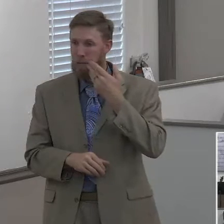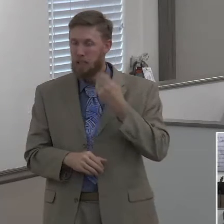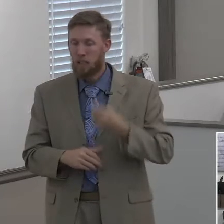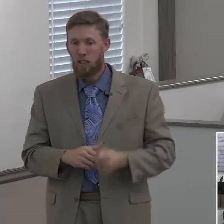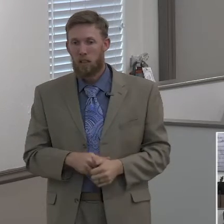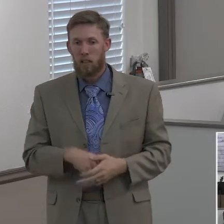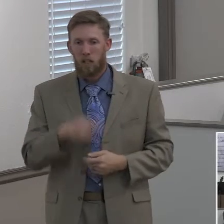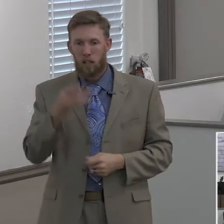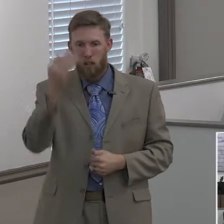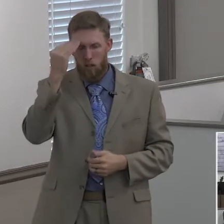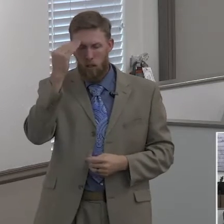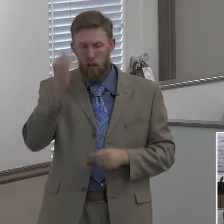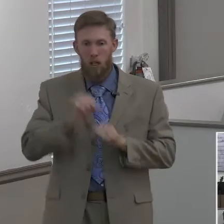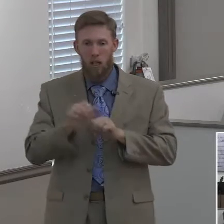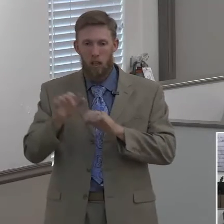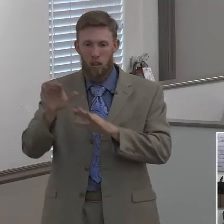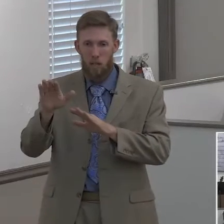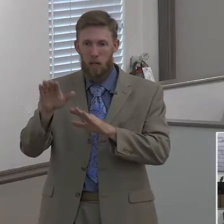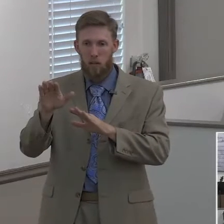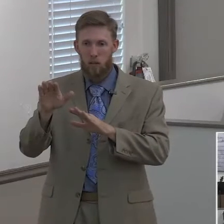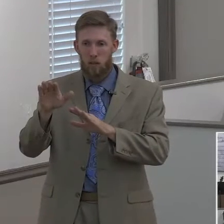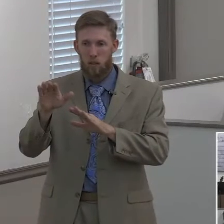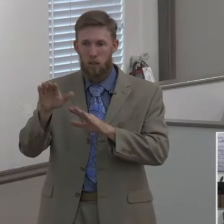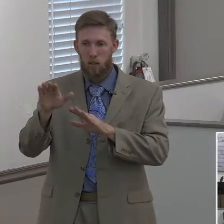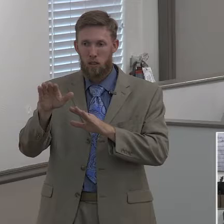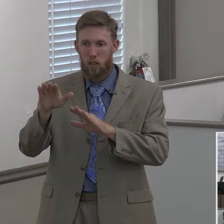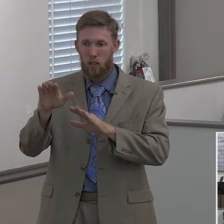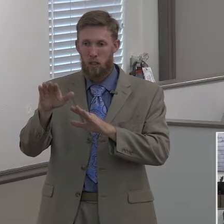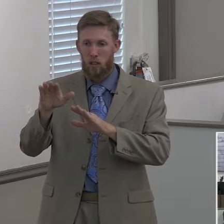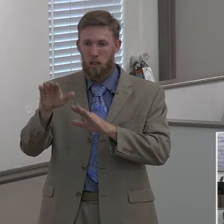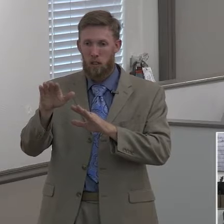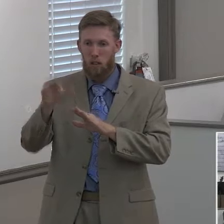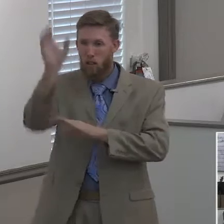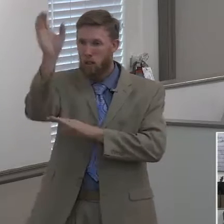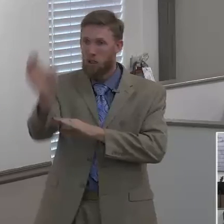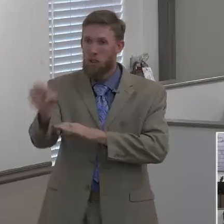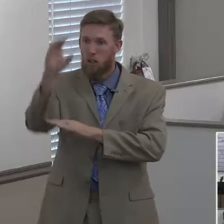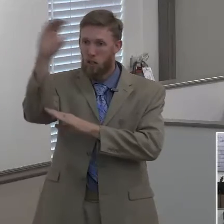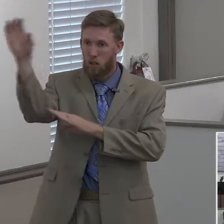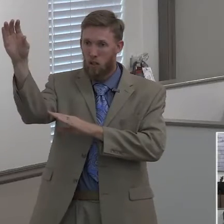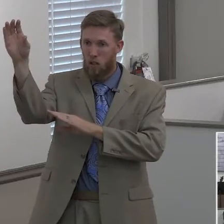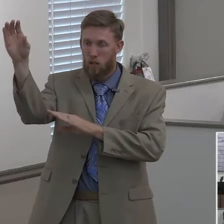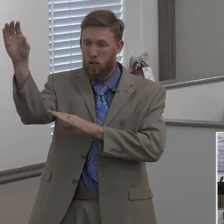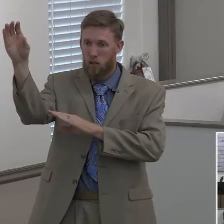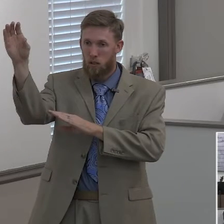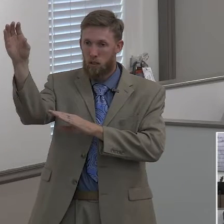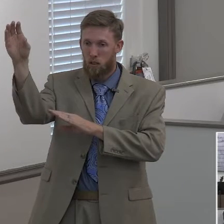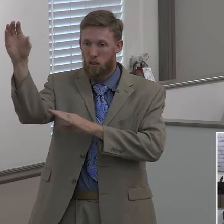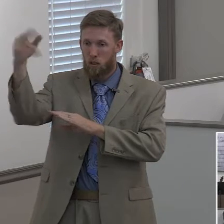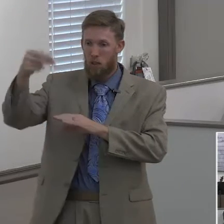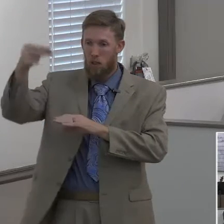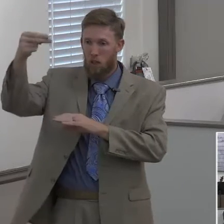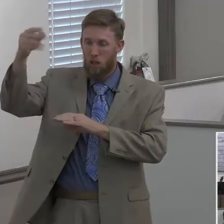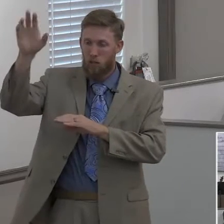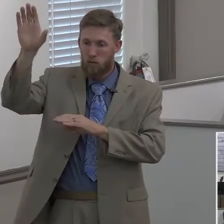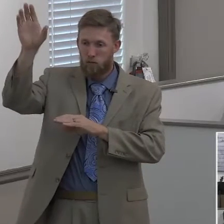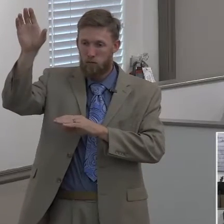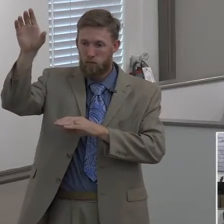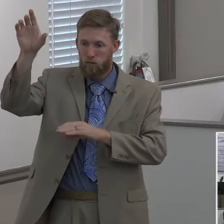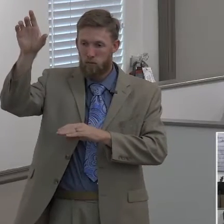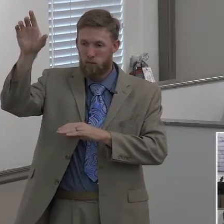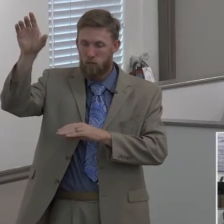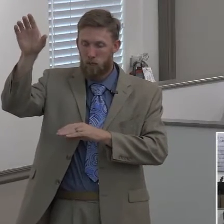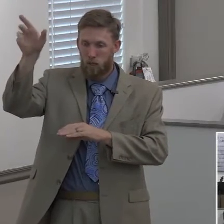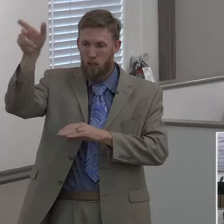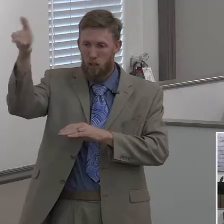You know, Golgotha's on the top up here. Right below it is the tomb that